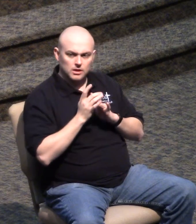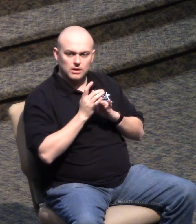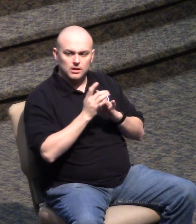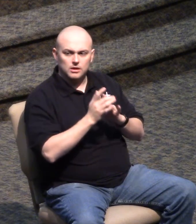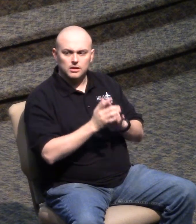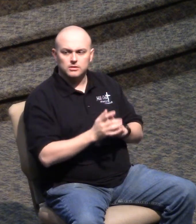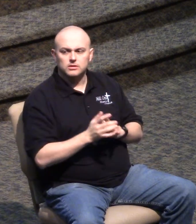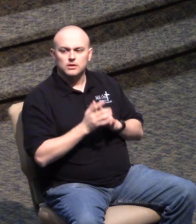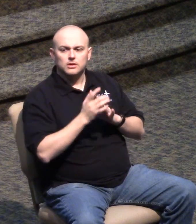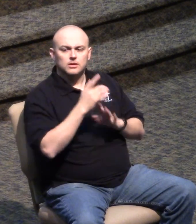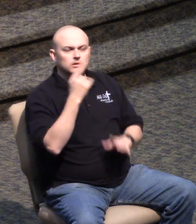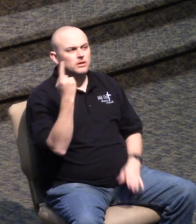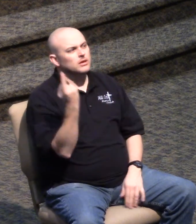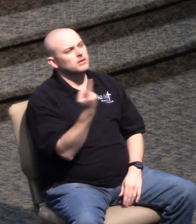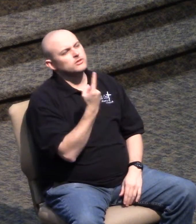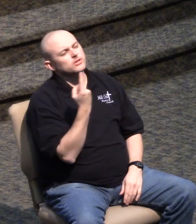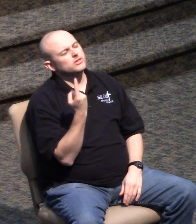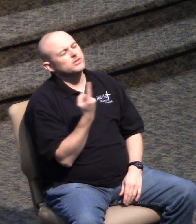Jesus.